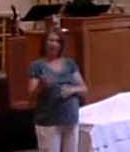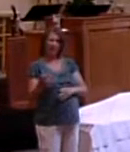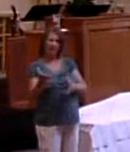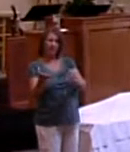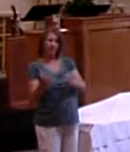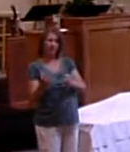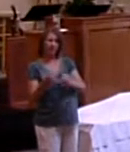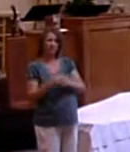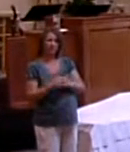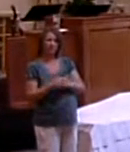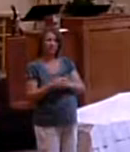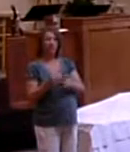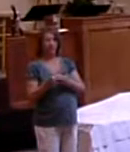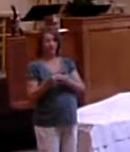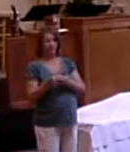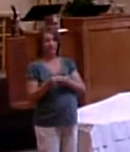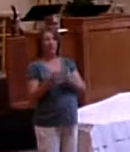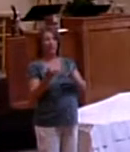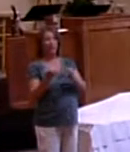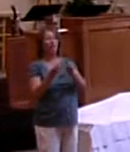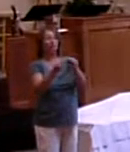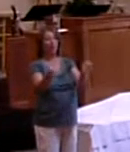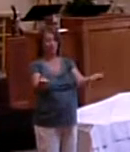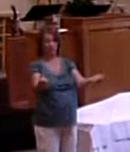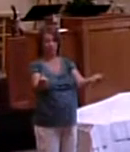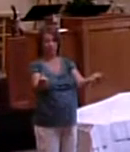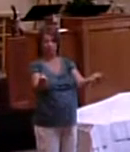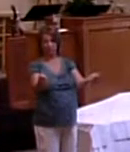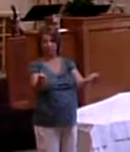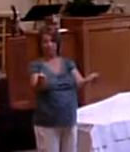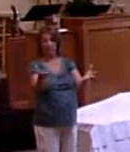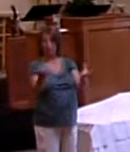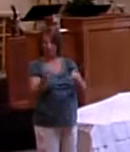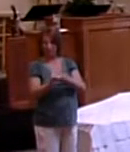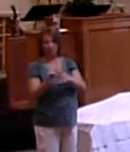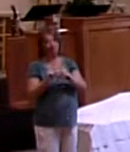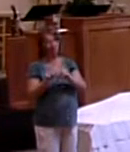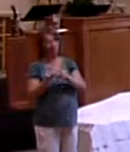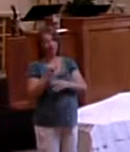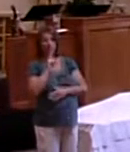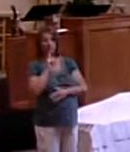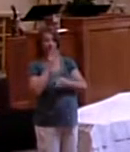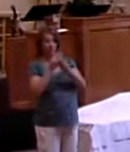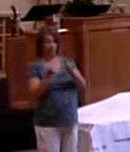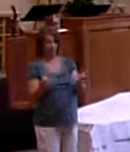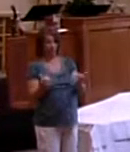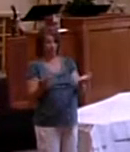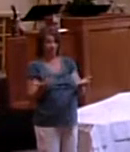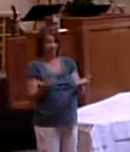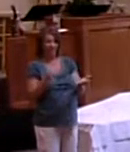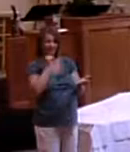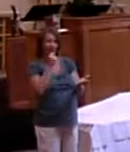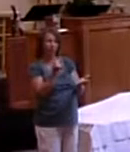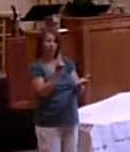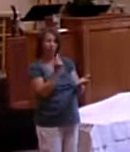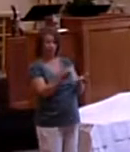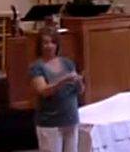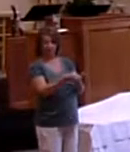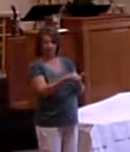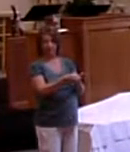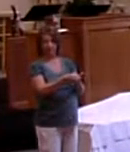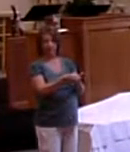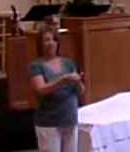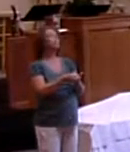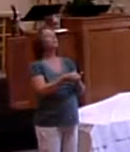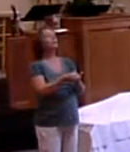they want money. They want a solution. But the real solution is not always money. As a matter